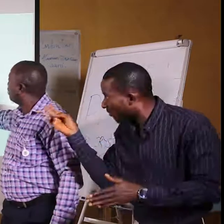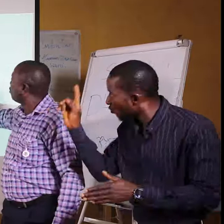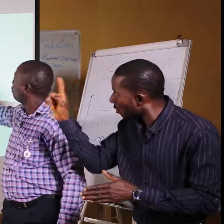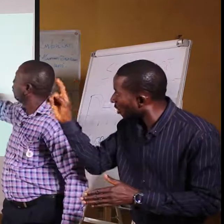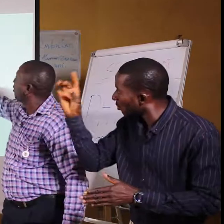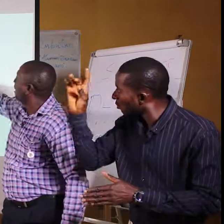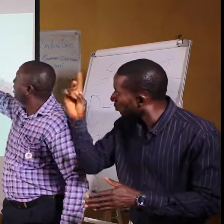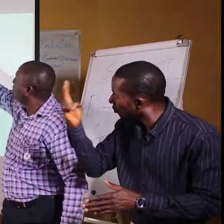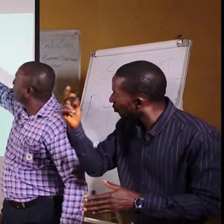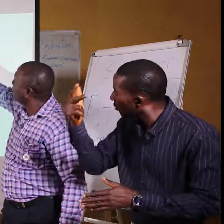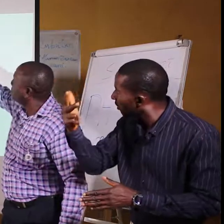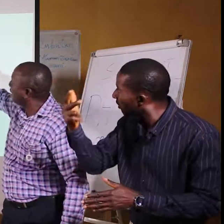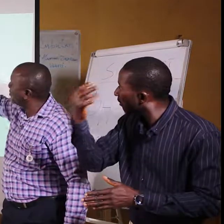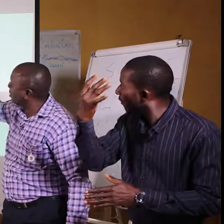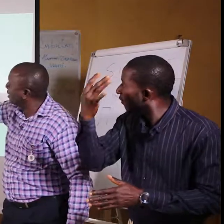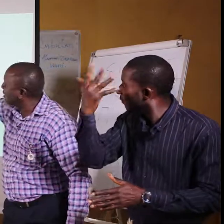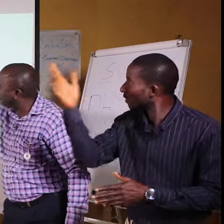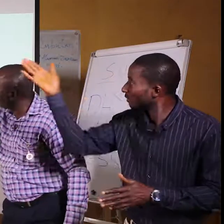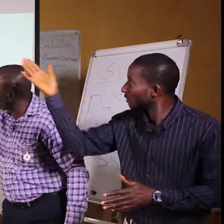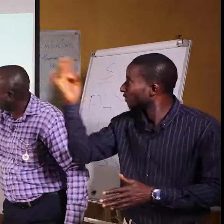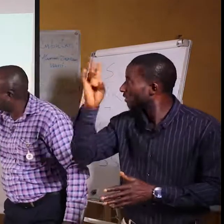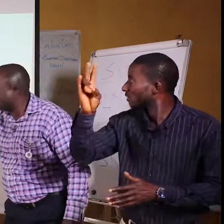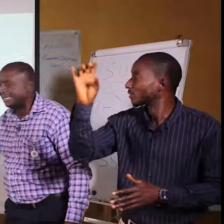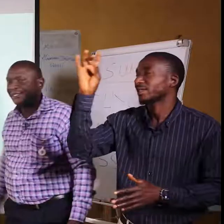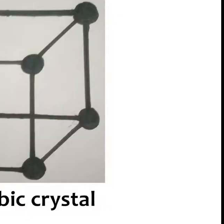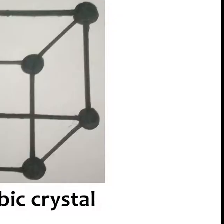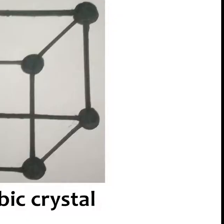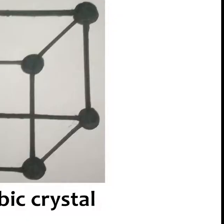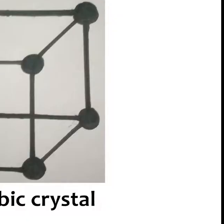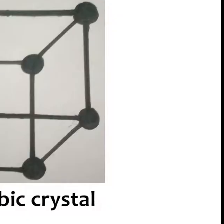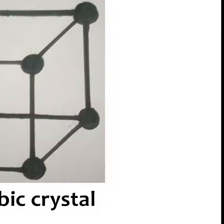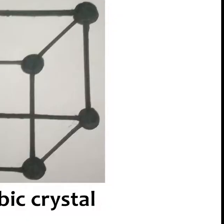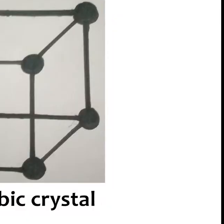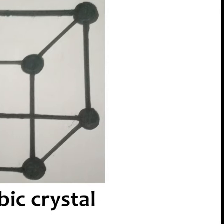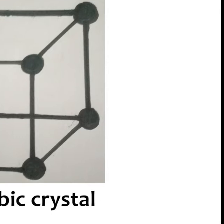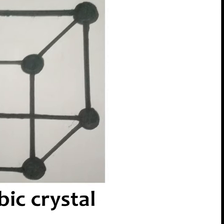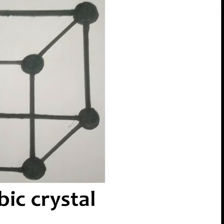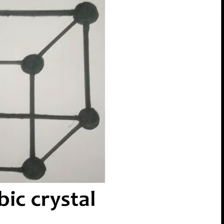1, 2, 3, 4, 5, 6, 7, 8.